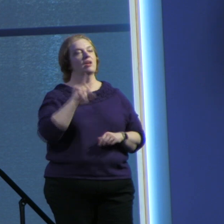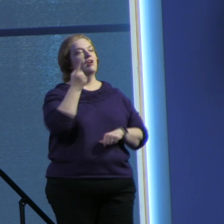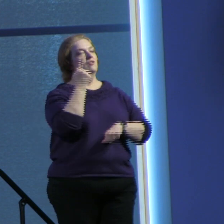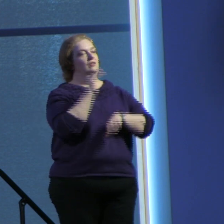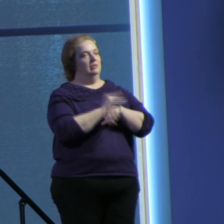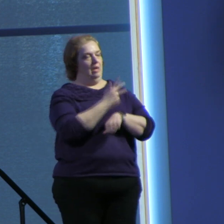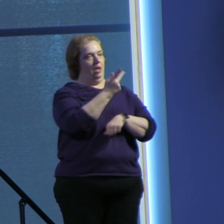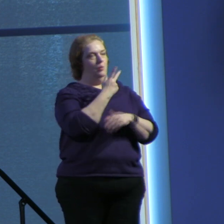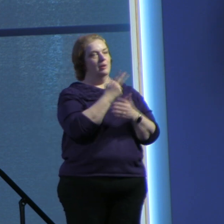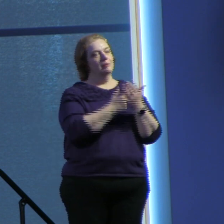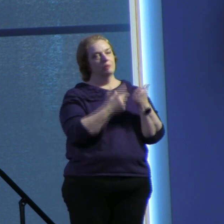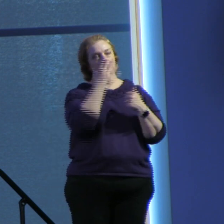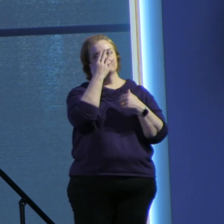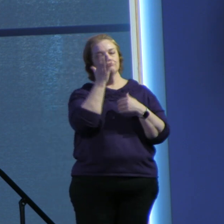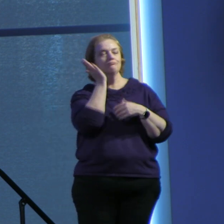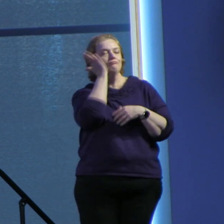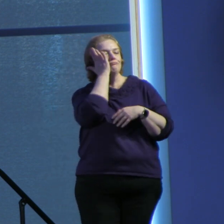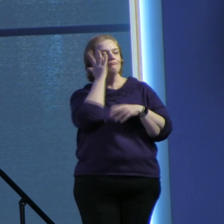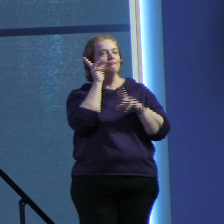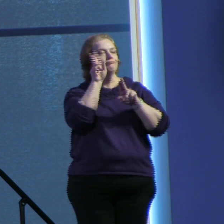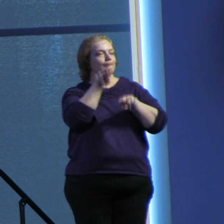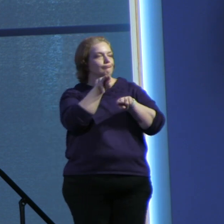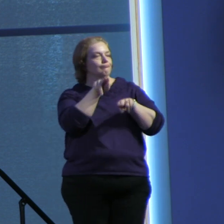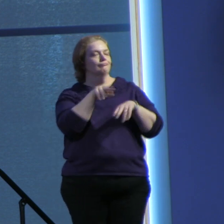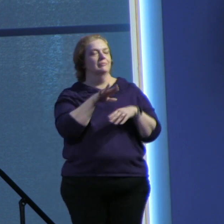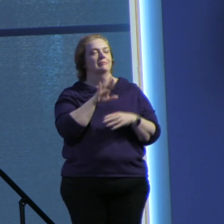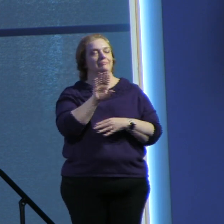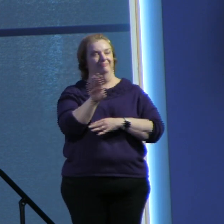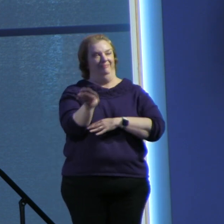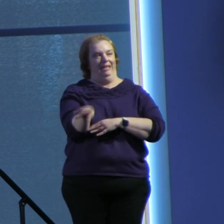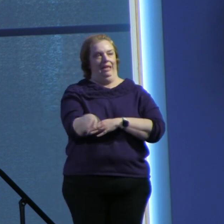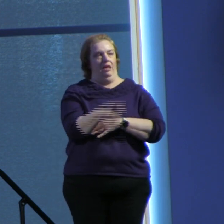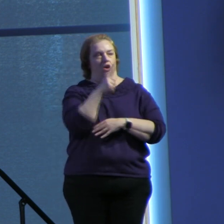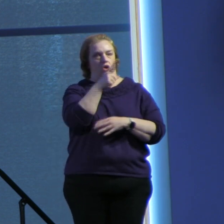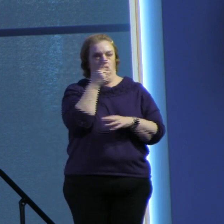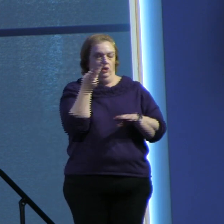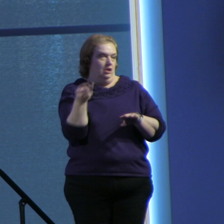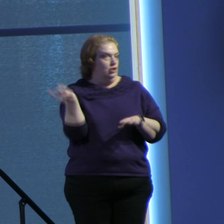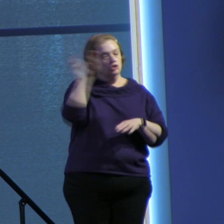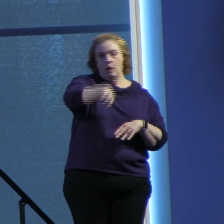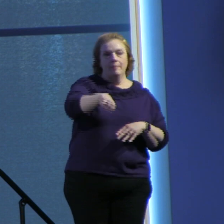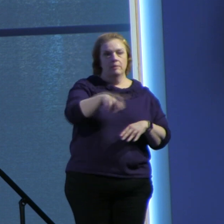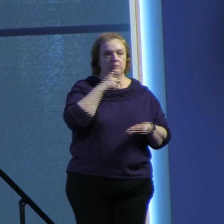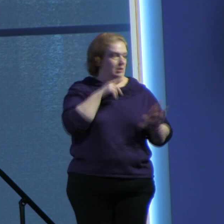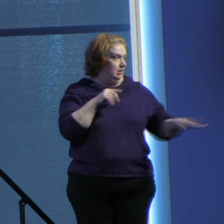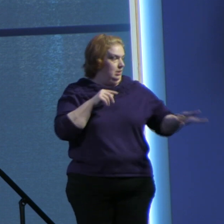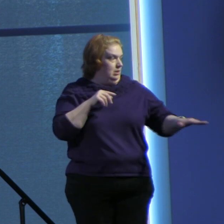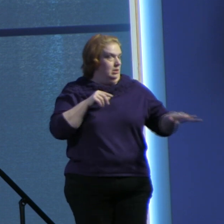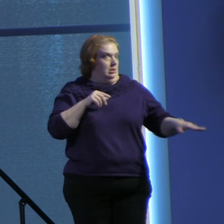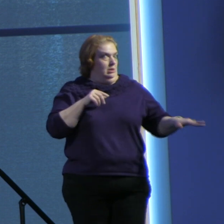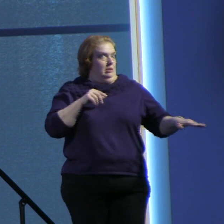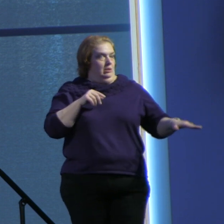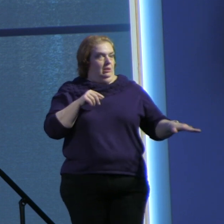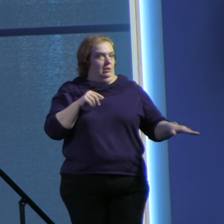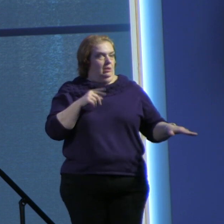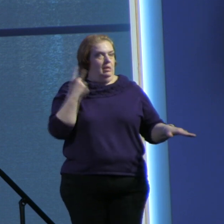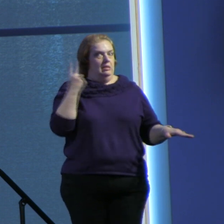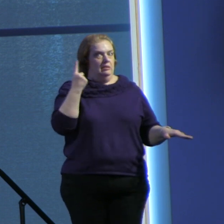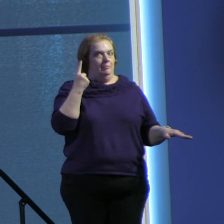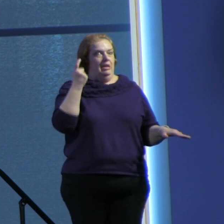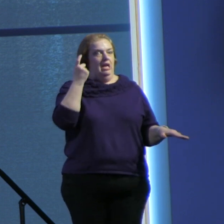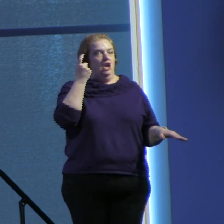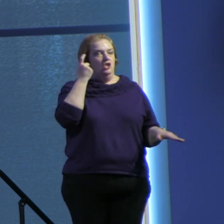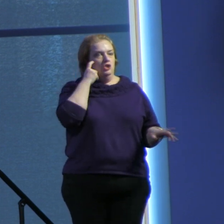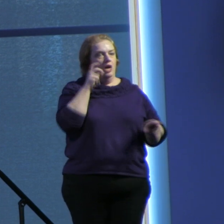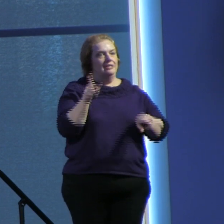in our little bunks, and in the middle of the night, Mary jumps up and says, Stacy, somebody just